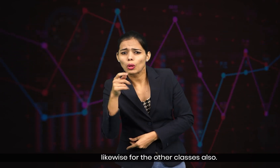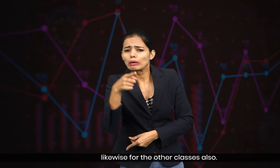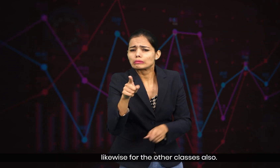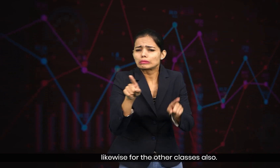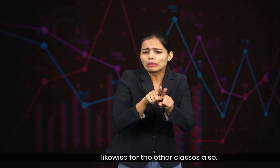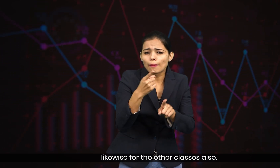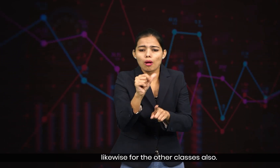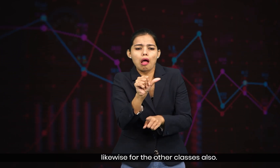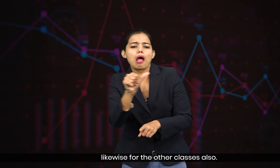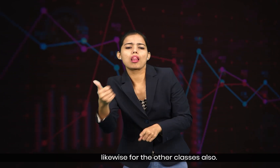also.